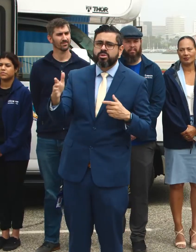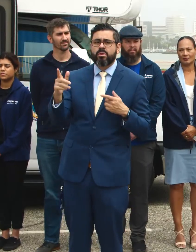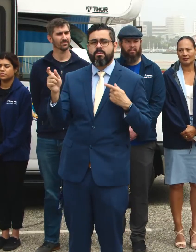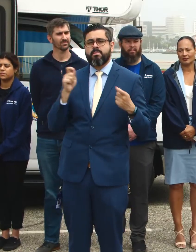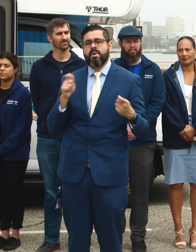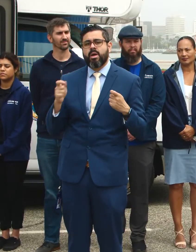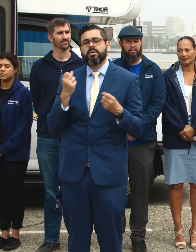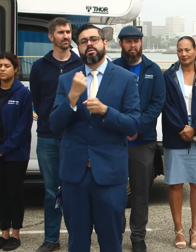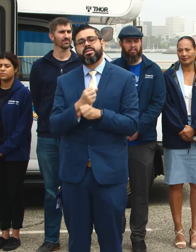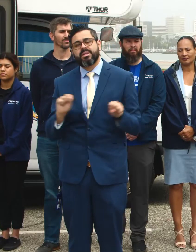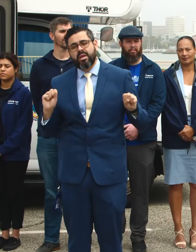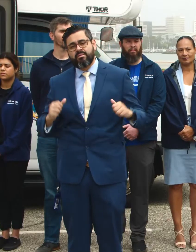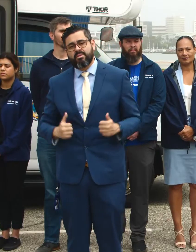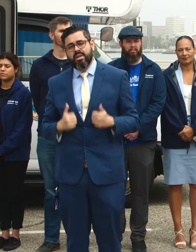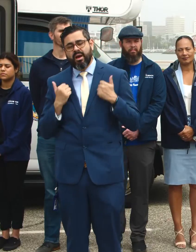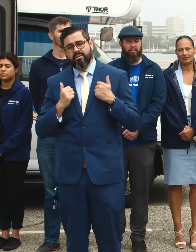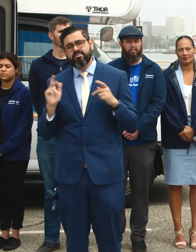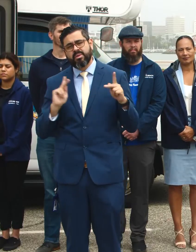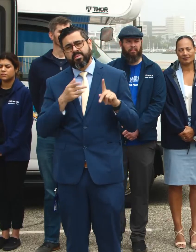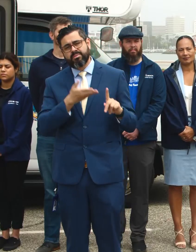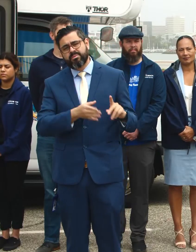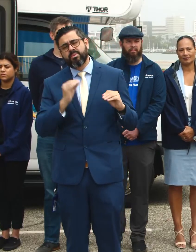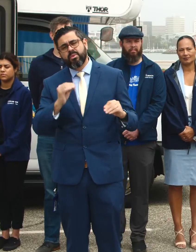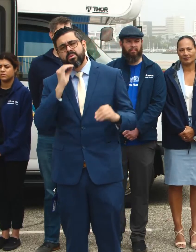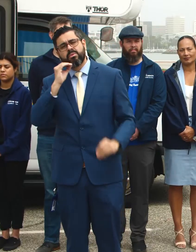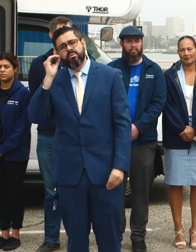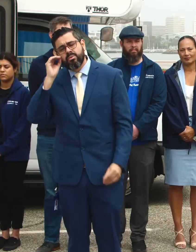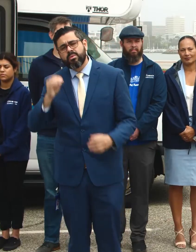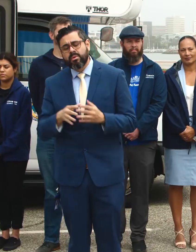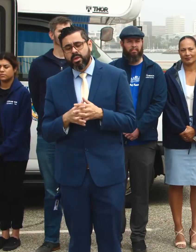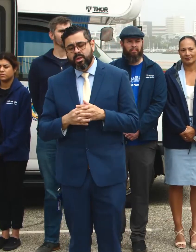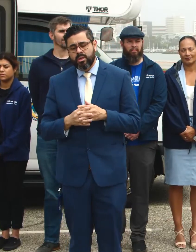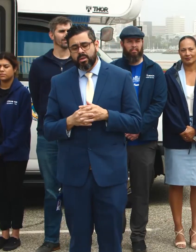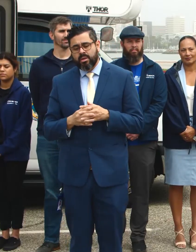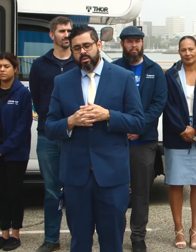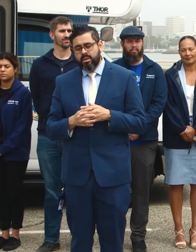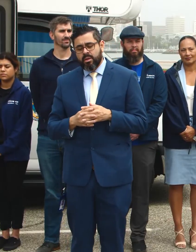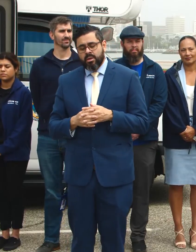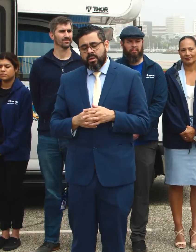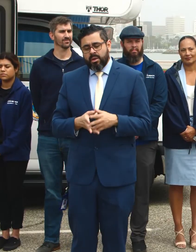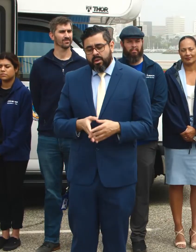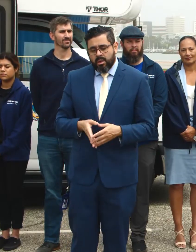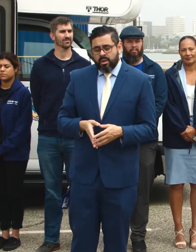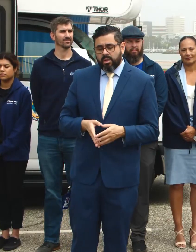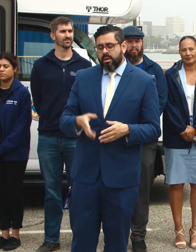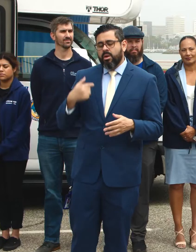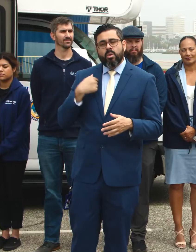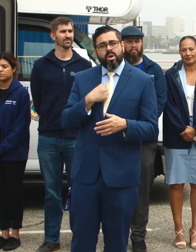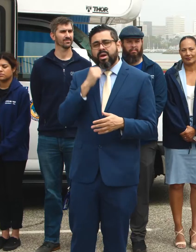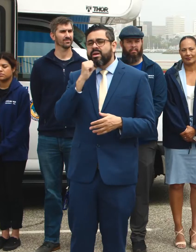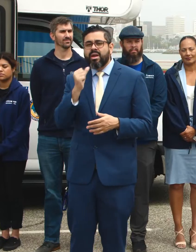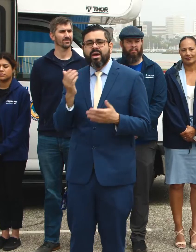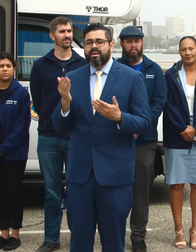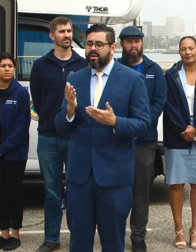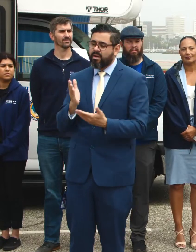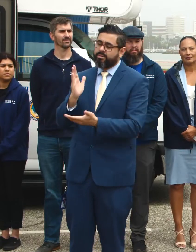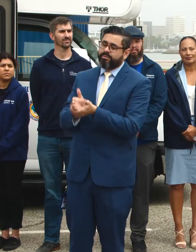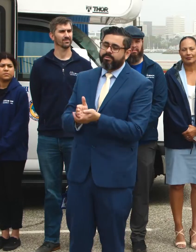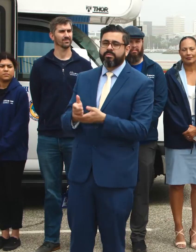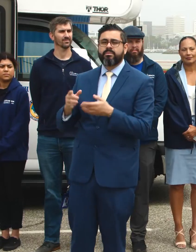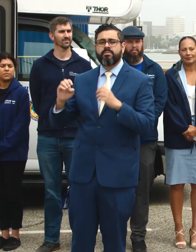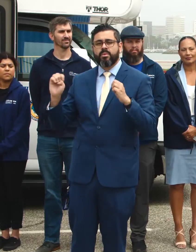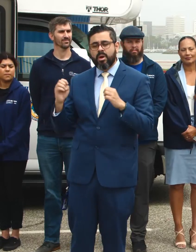and save more lives. Now, what I would say is we're not there yet to end the emergency. When we see that we've hit